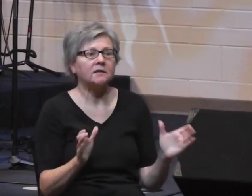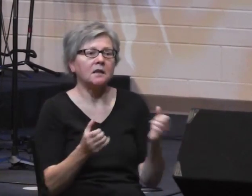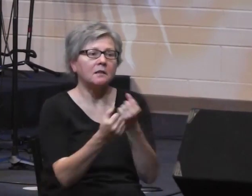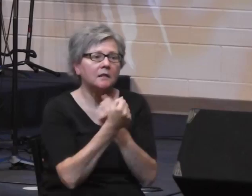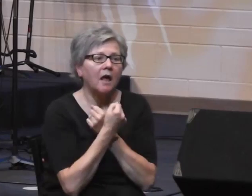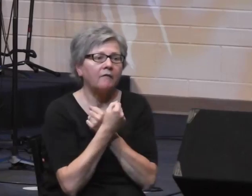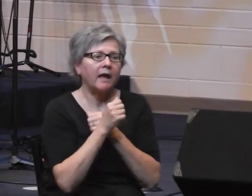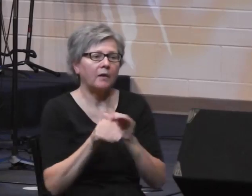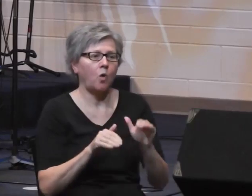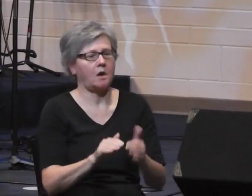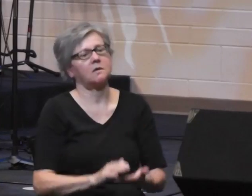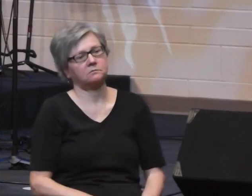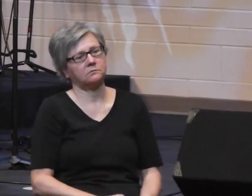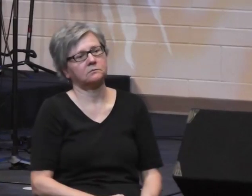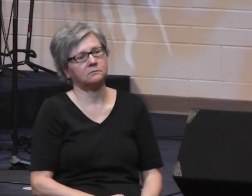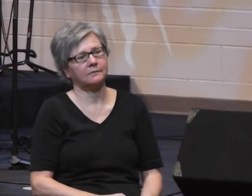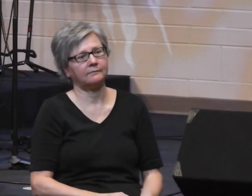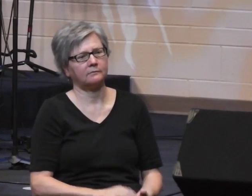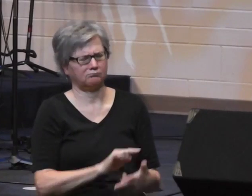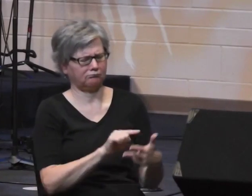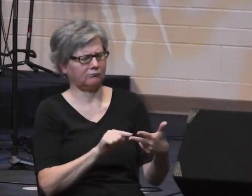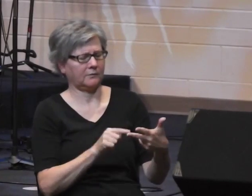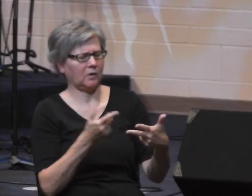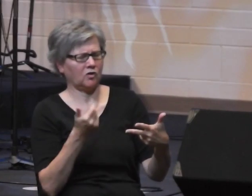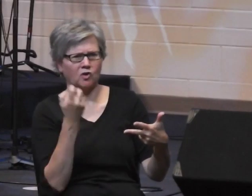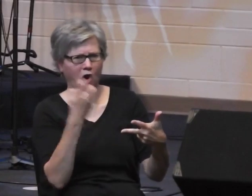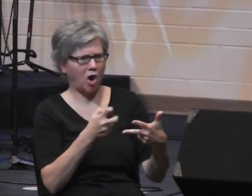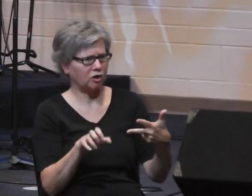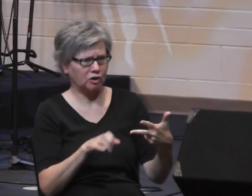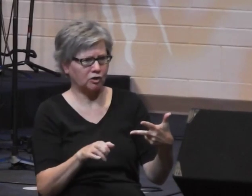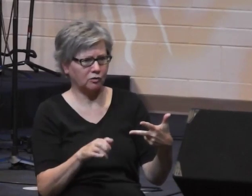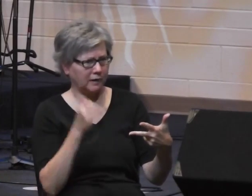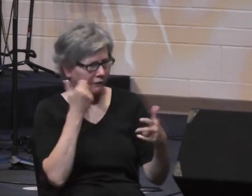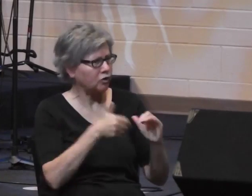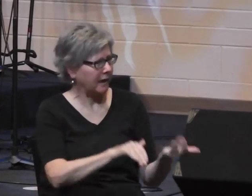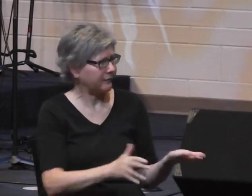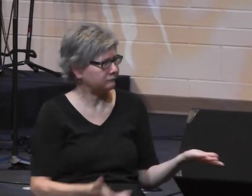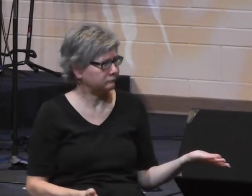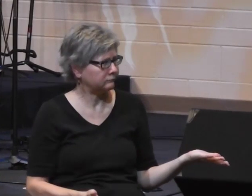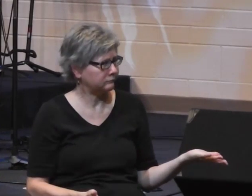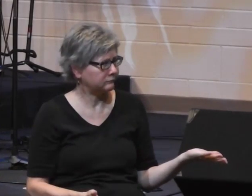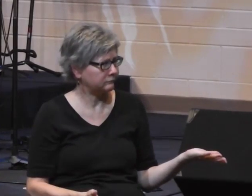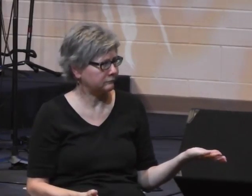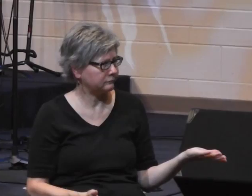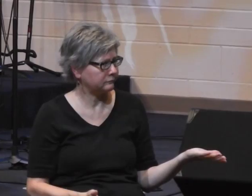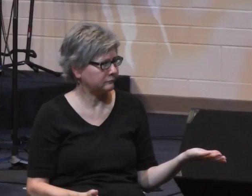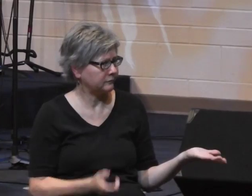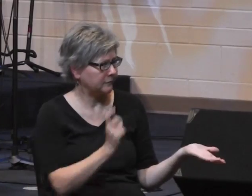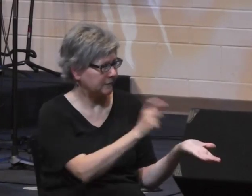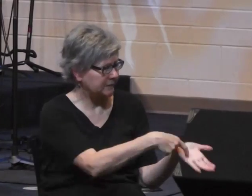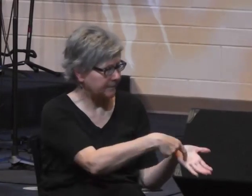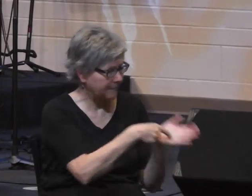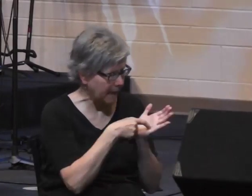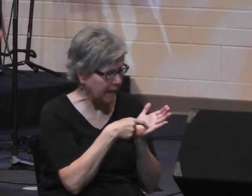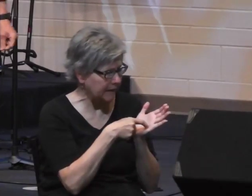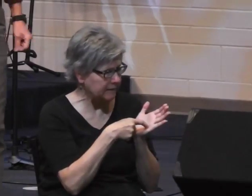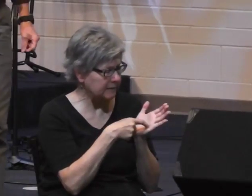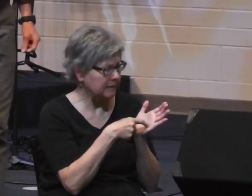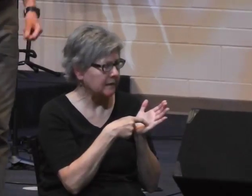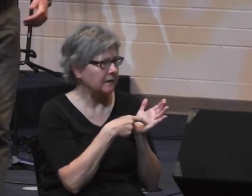and walk. Those are hard things to do when you're dead. They